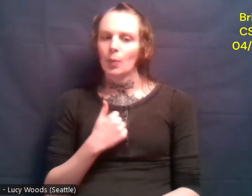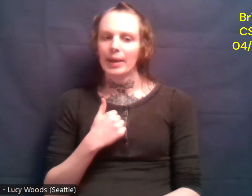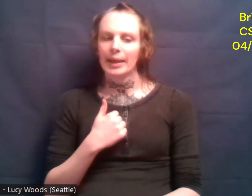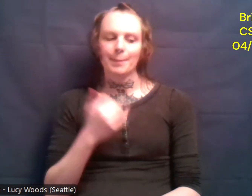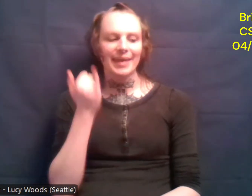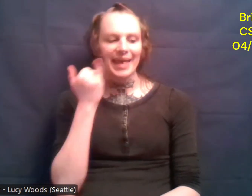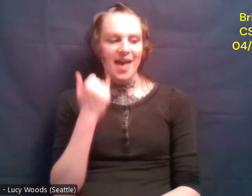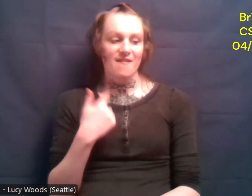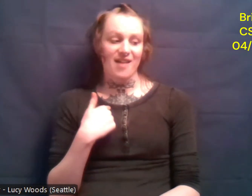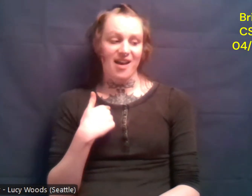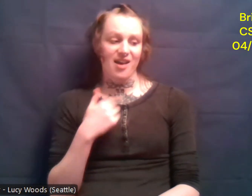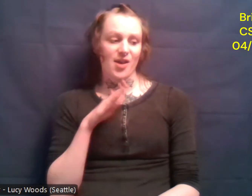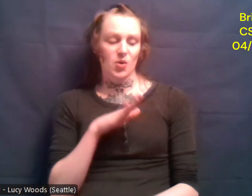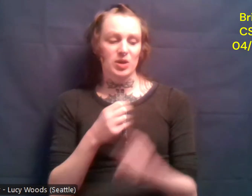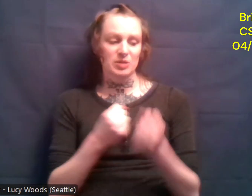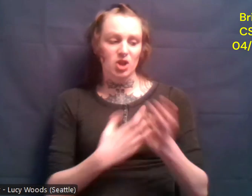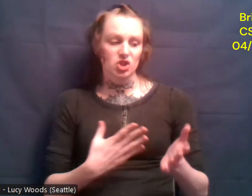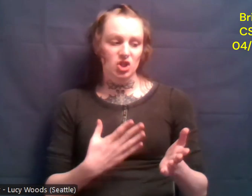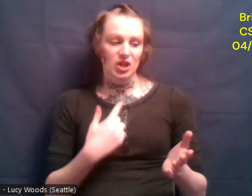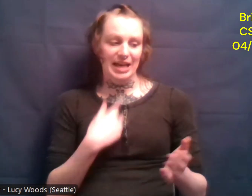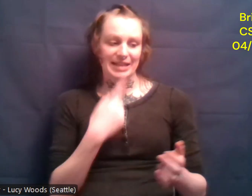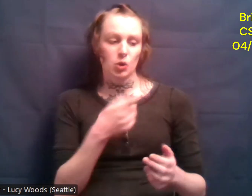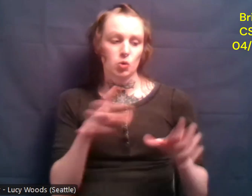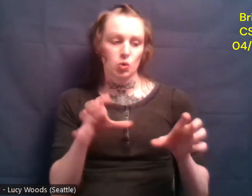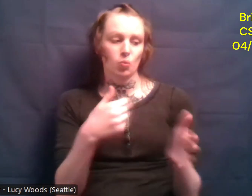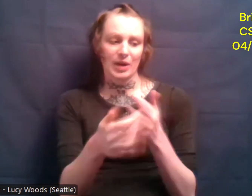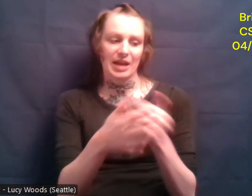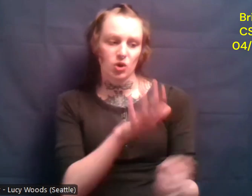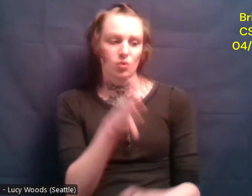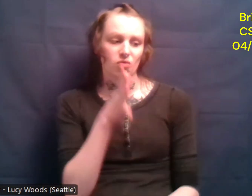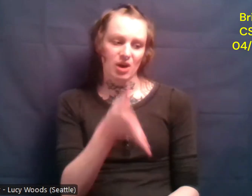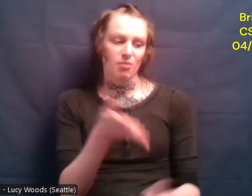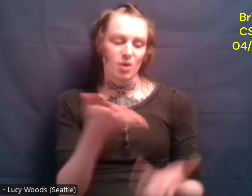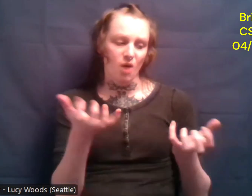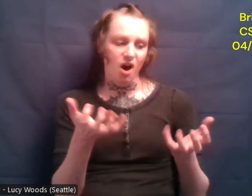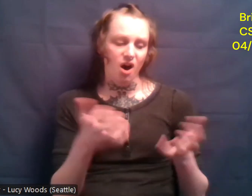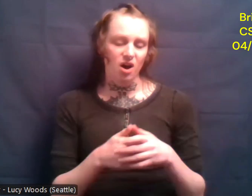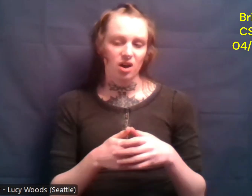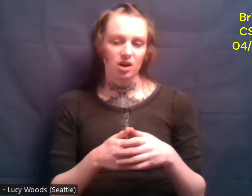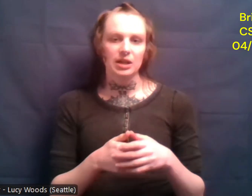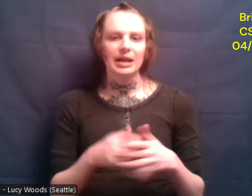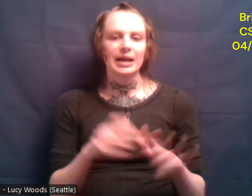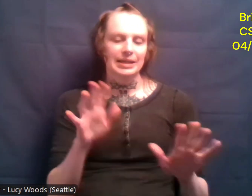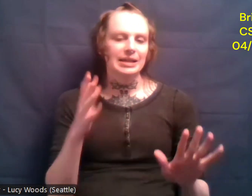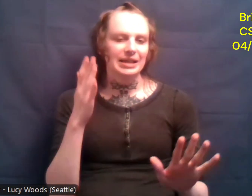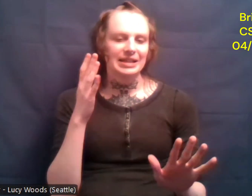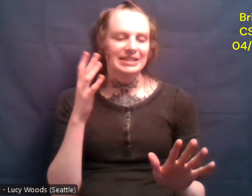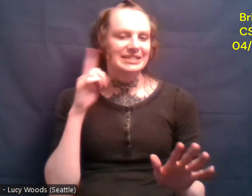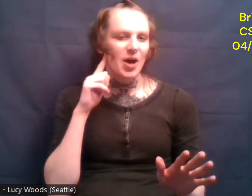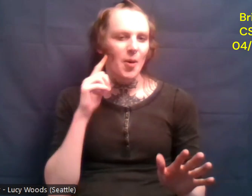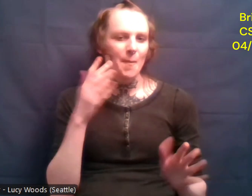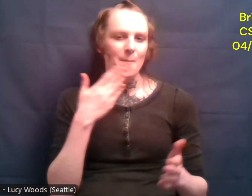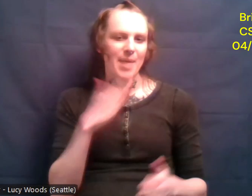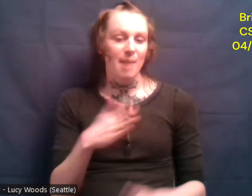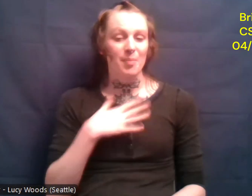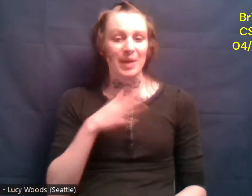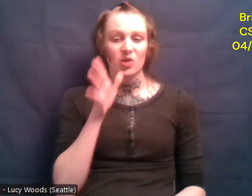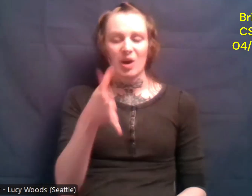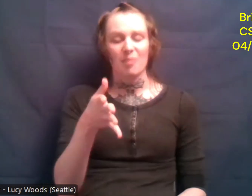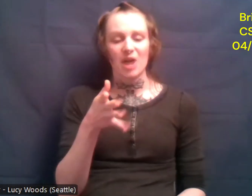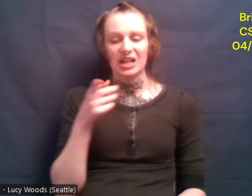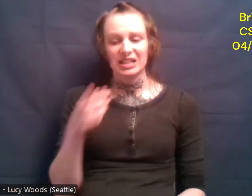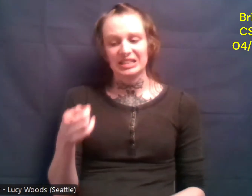like, this is gonna sound terrible, but my grandma can be hard to be around. There's a lot there.